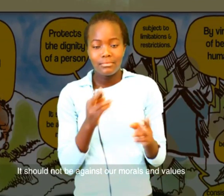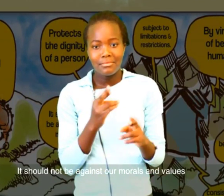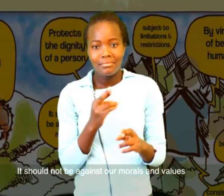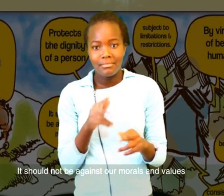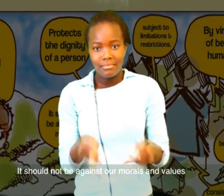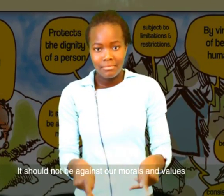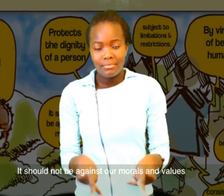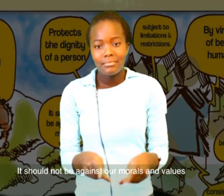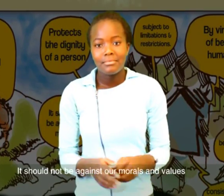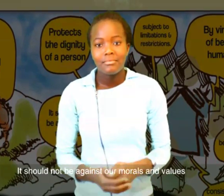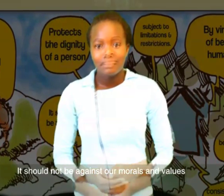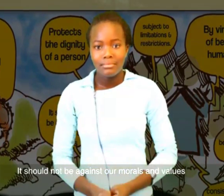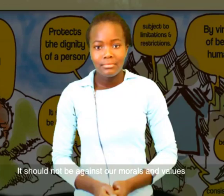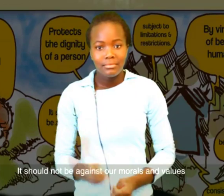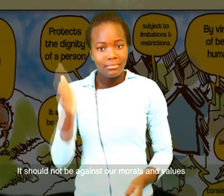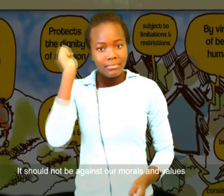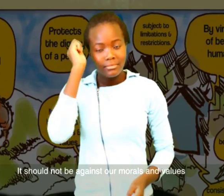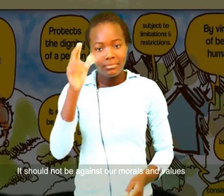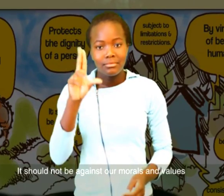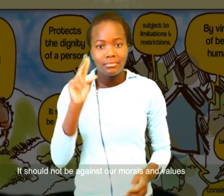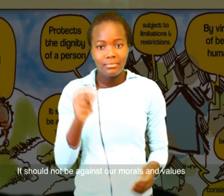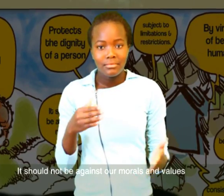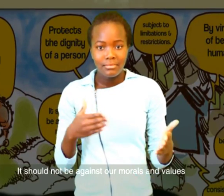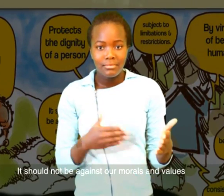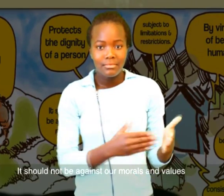It should not be against our morals and values.